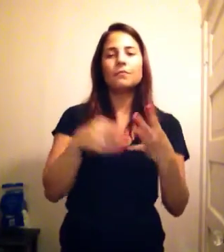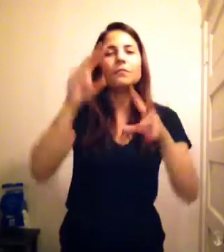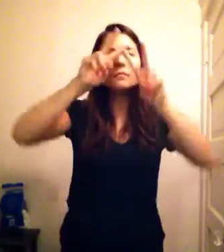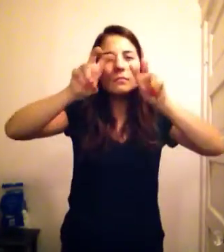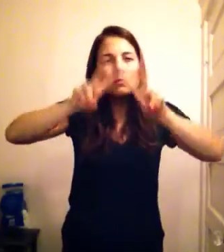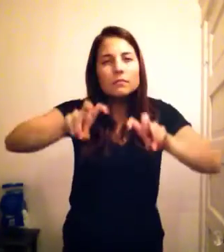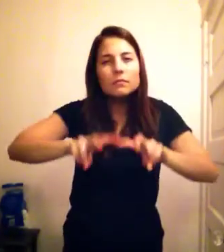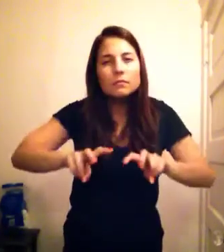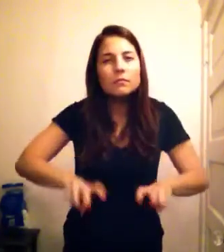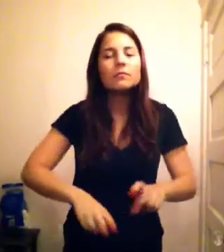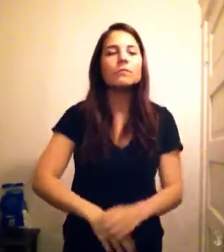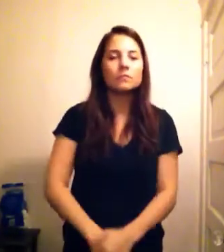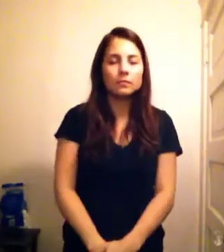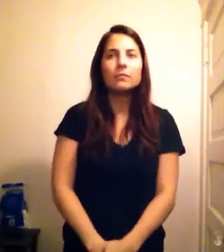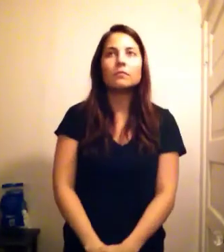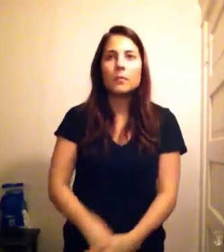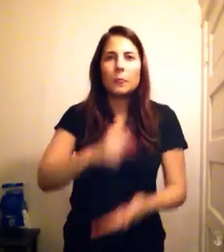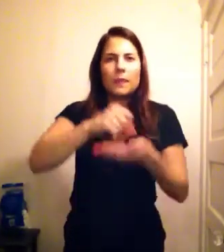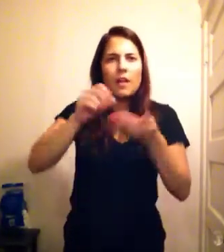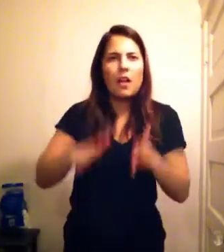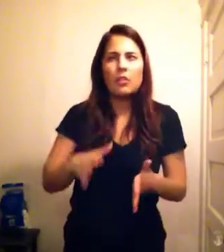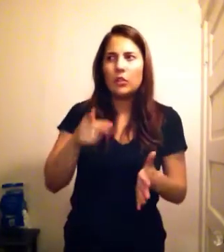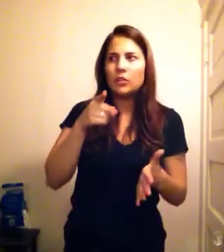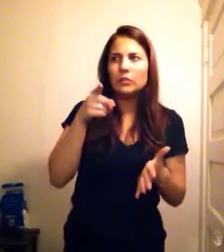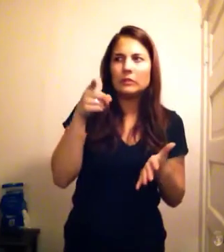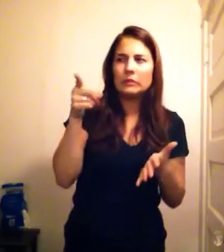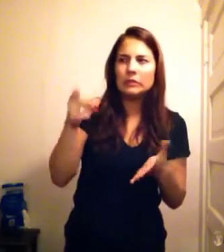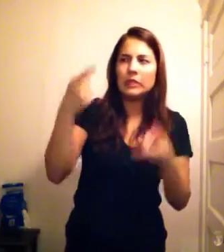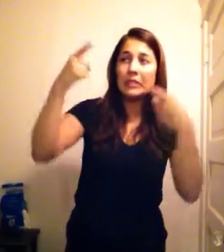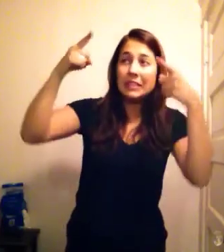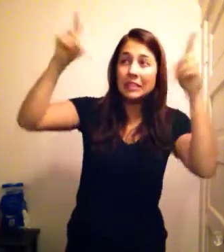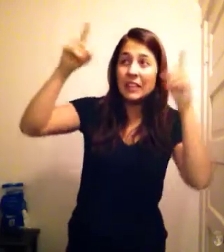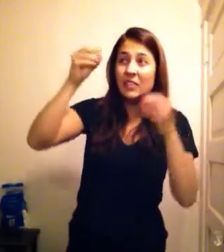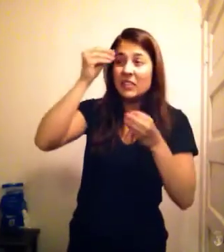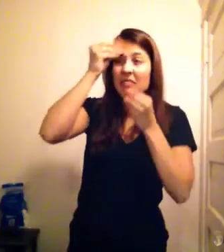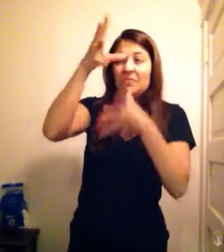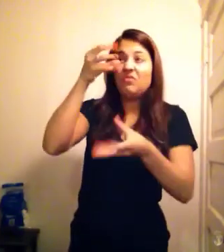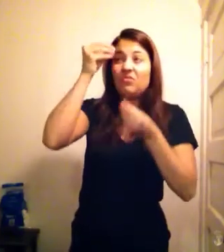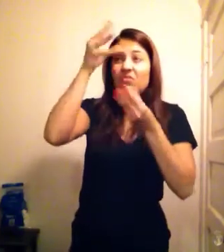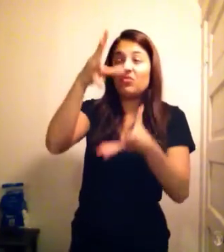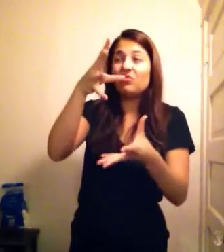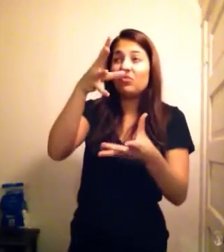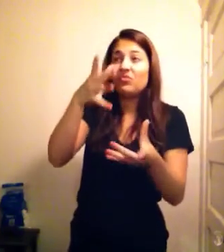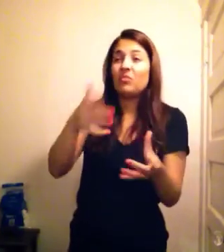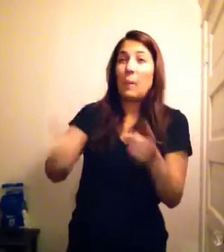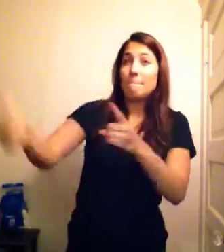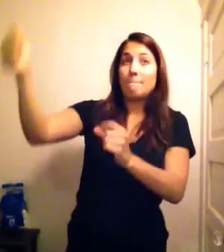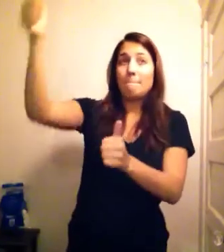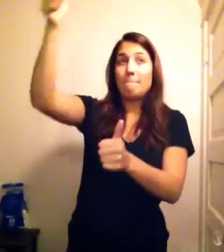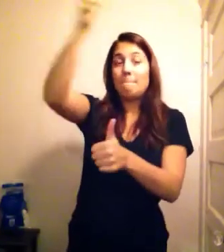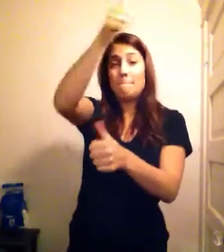just how well the author did in providing a piece where the gist could be discovered and learned quickly and